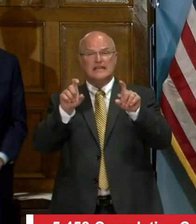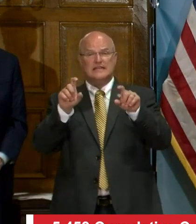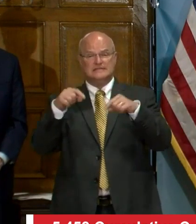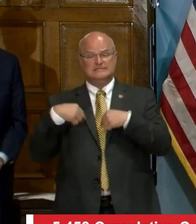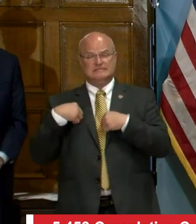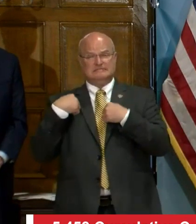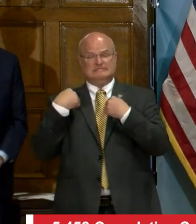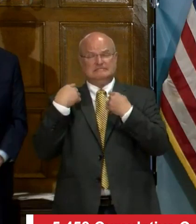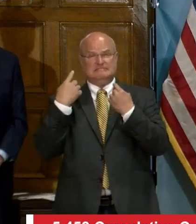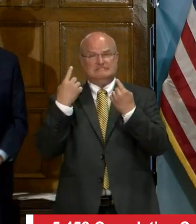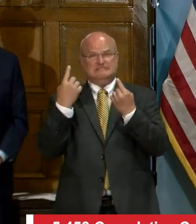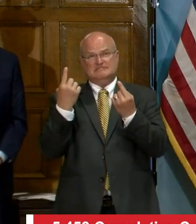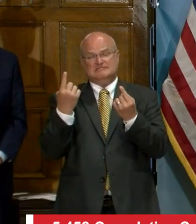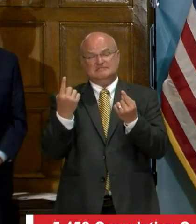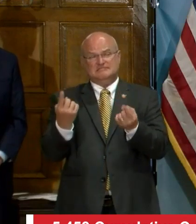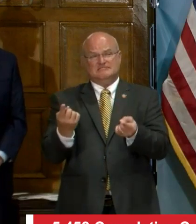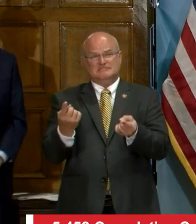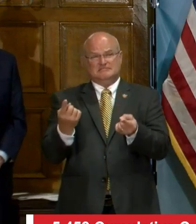day since